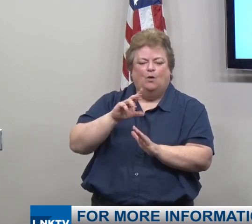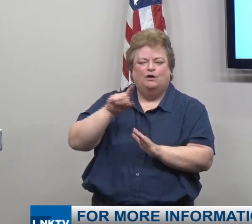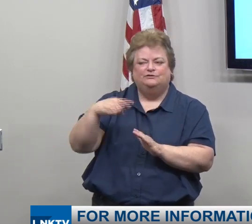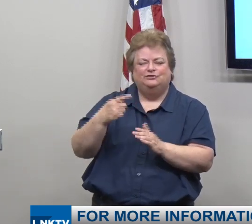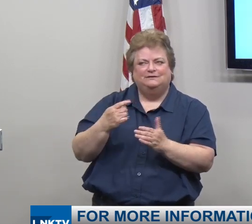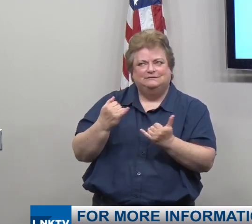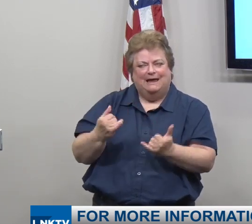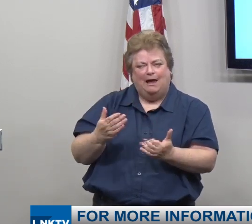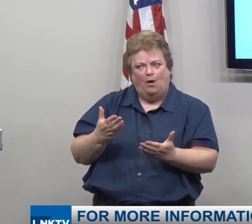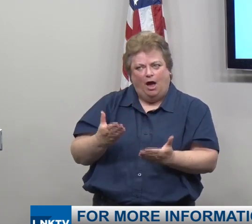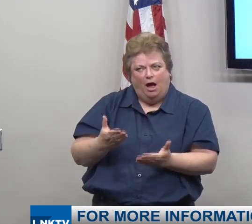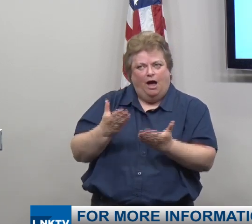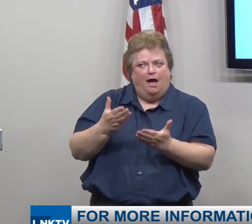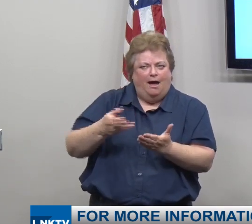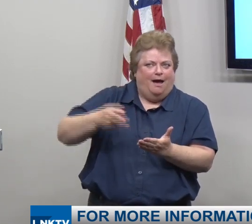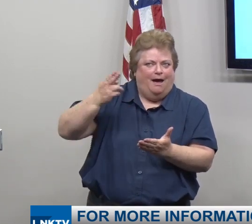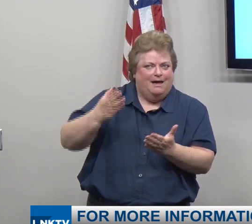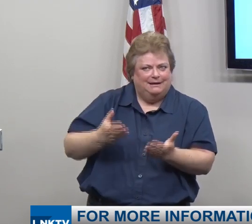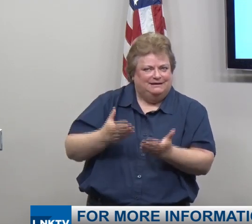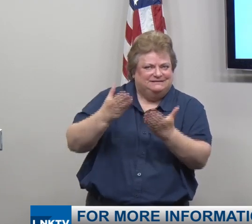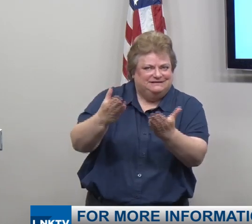now?